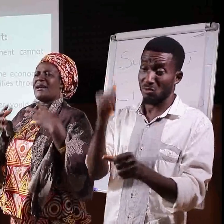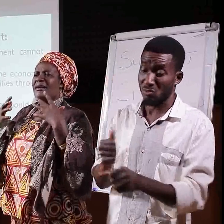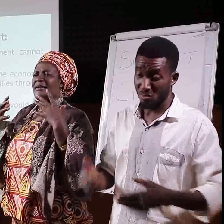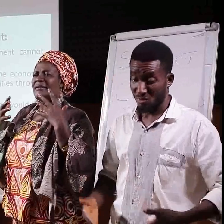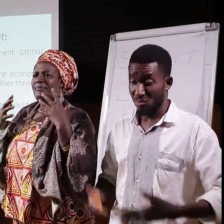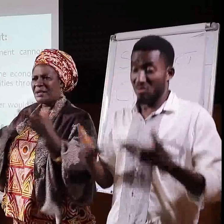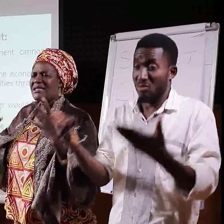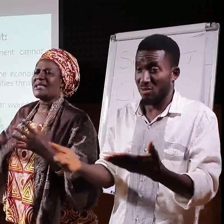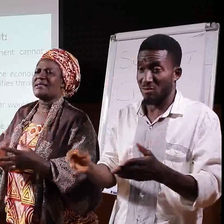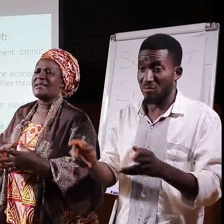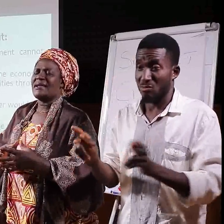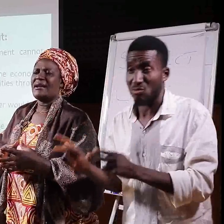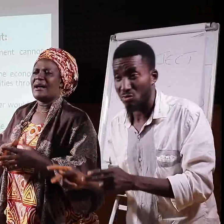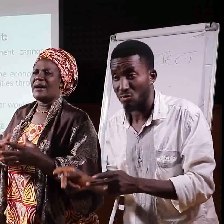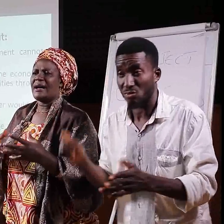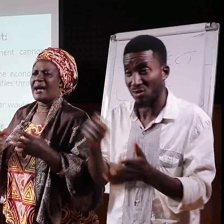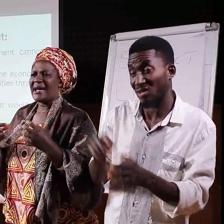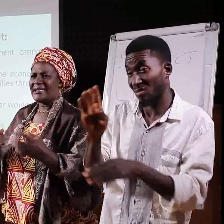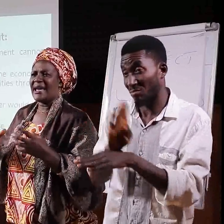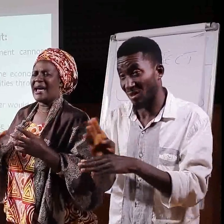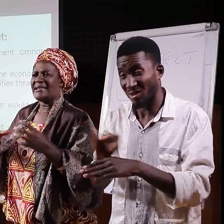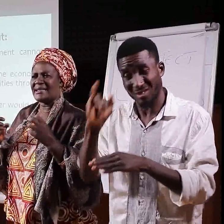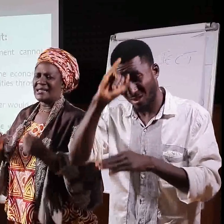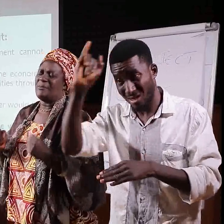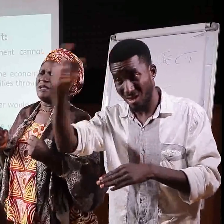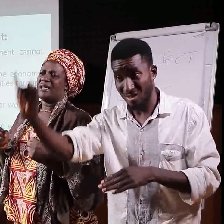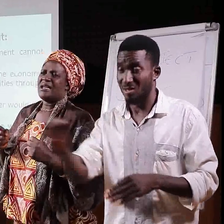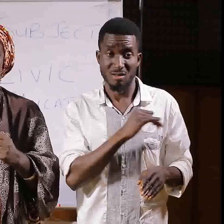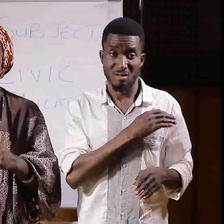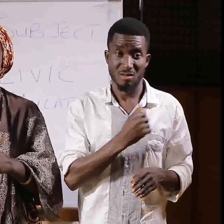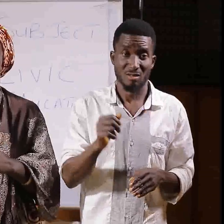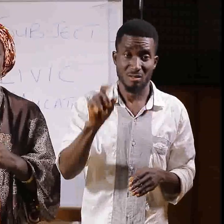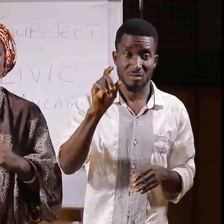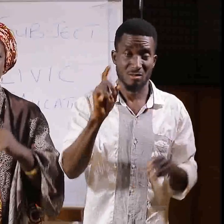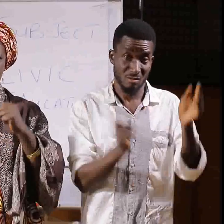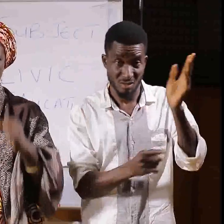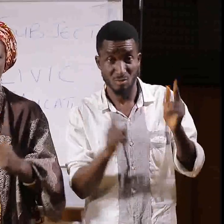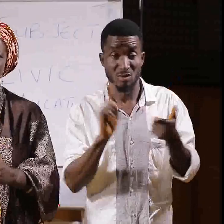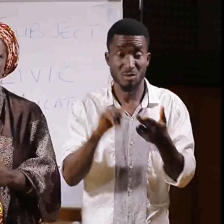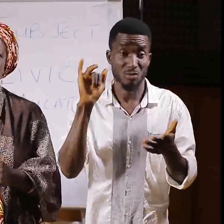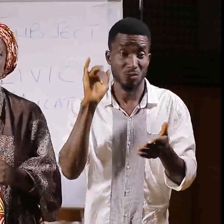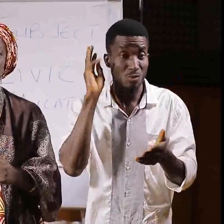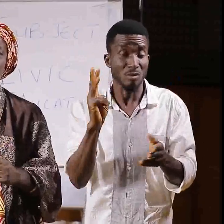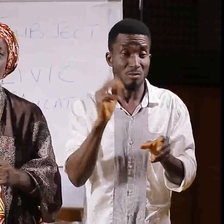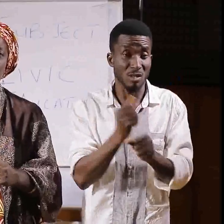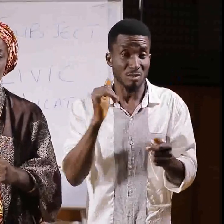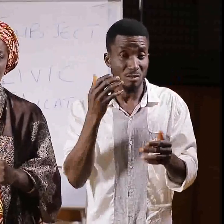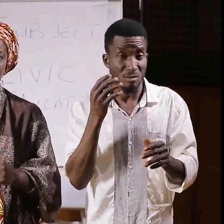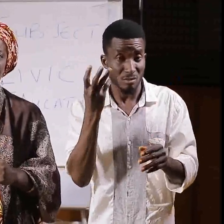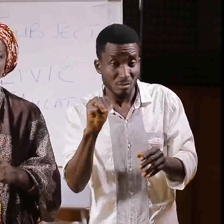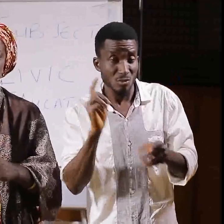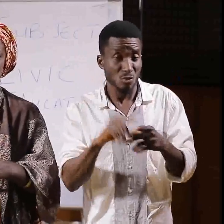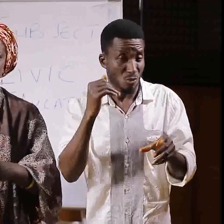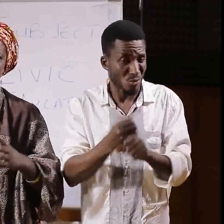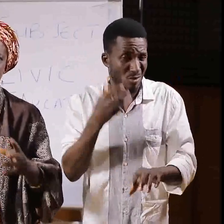this business idea and discipline that will make them to work hard because they will want to